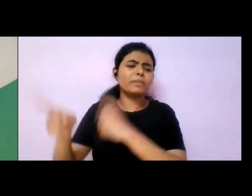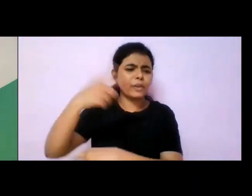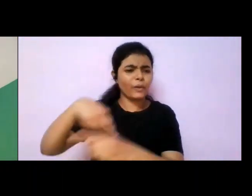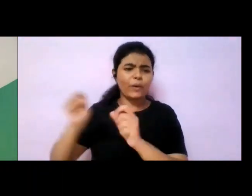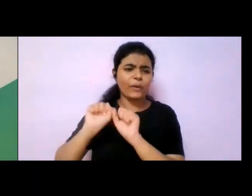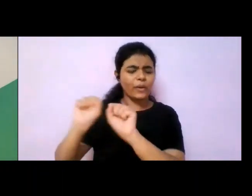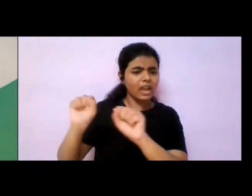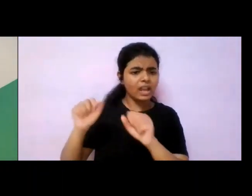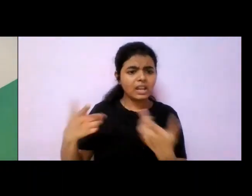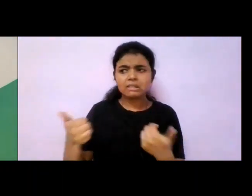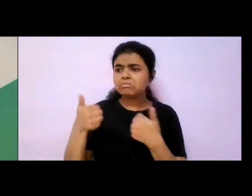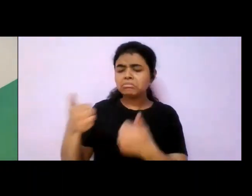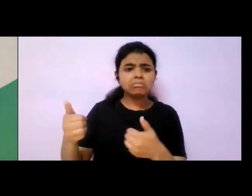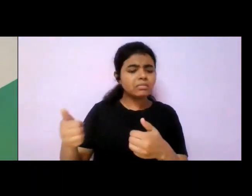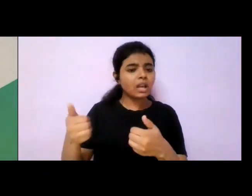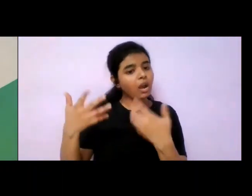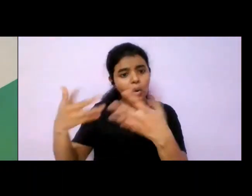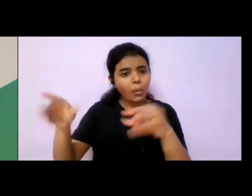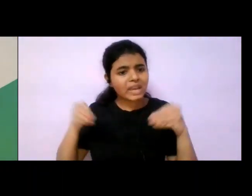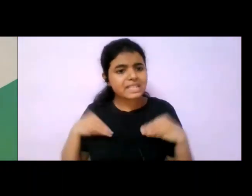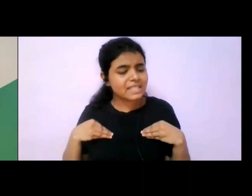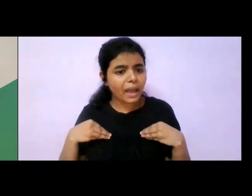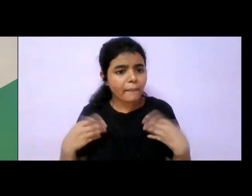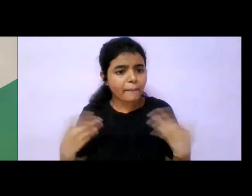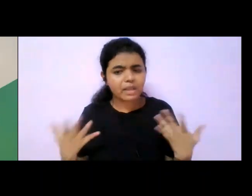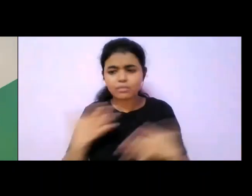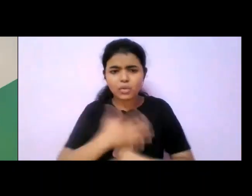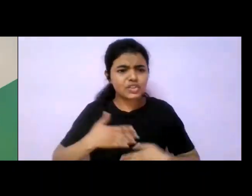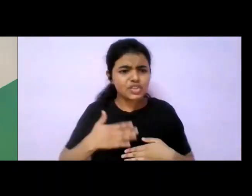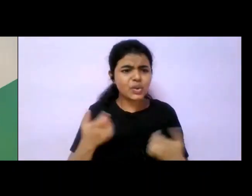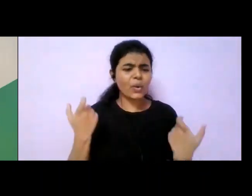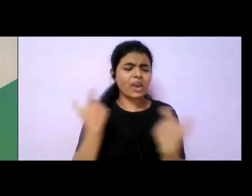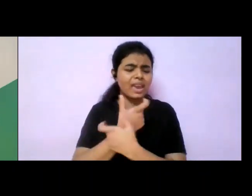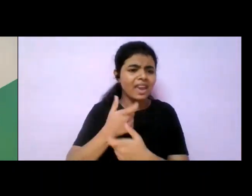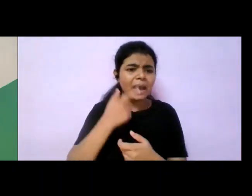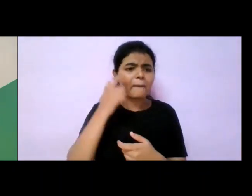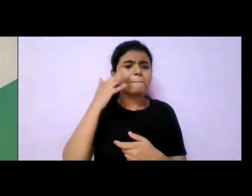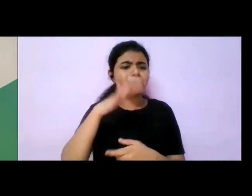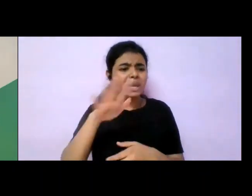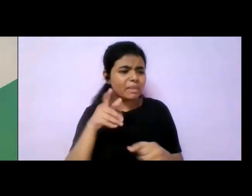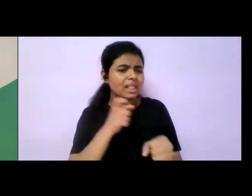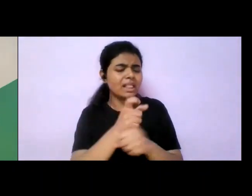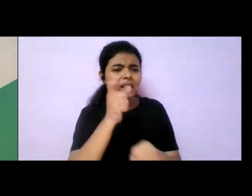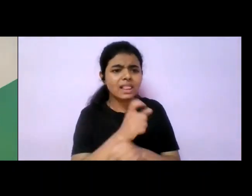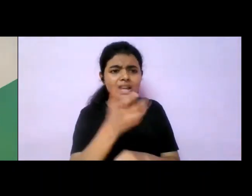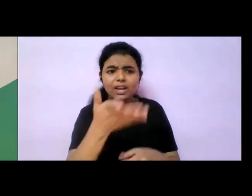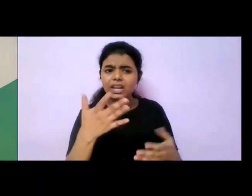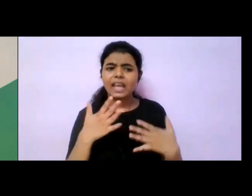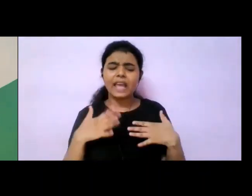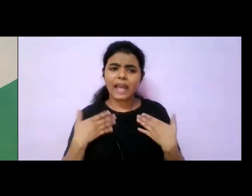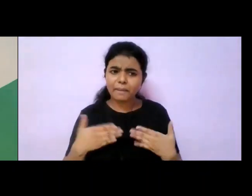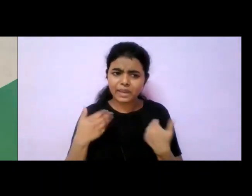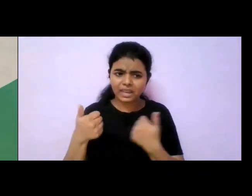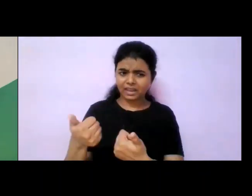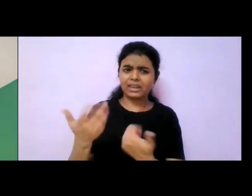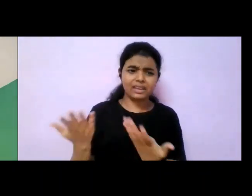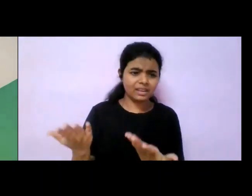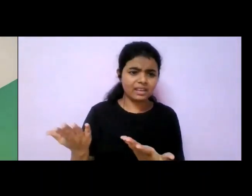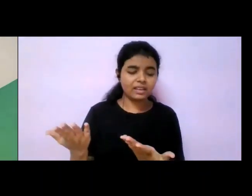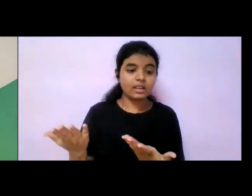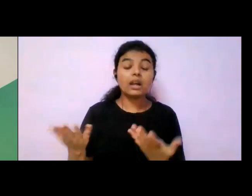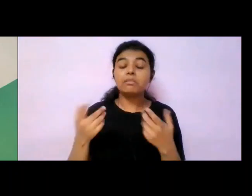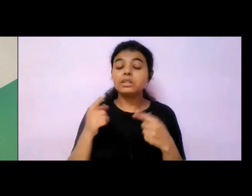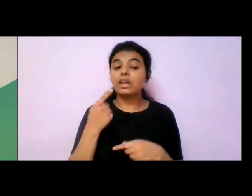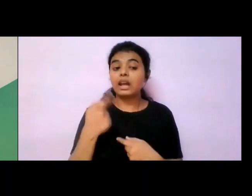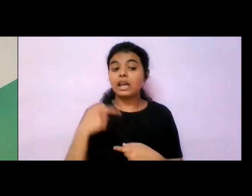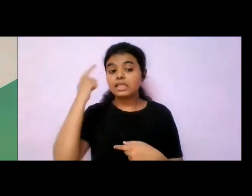it is perfectly acceptable to find joy and humor in the belittling of a disabled person? And I think we can talk